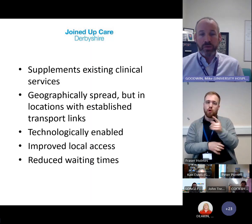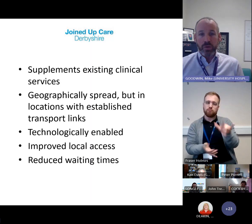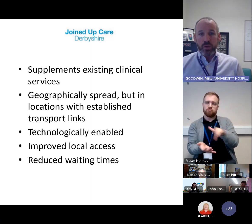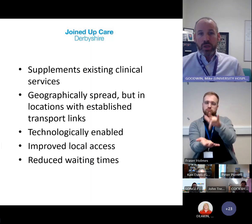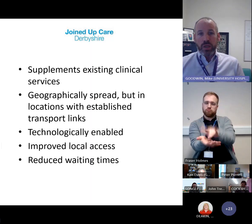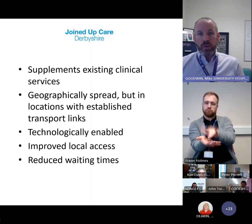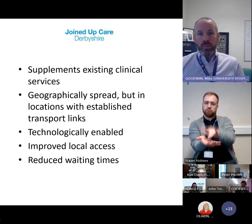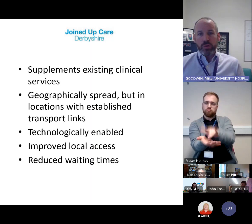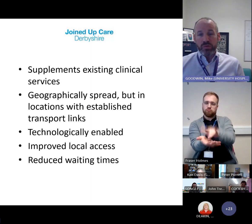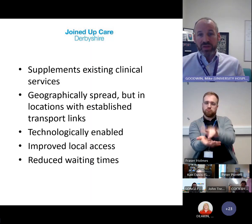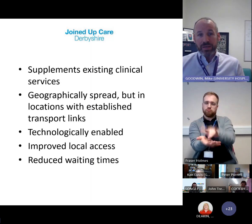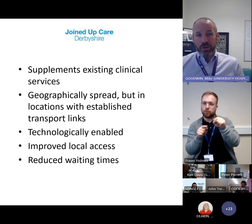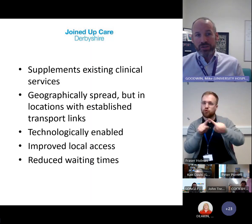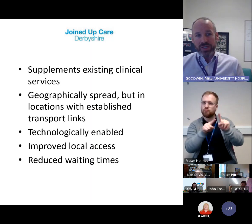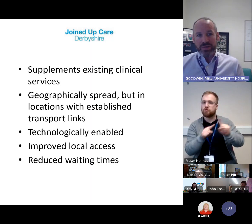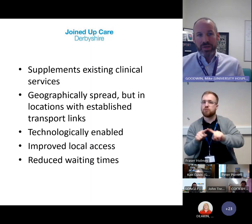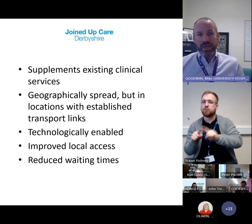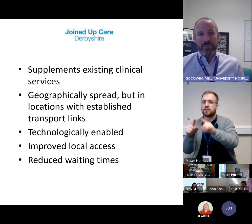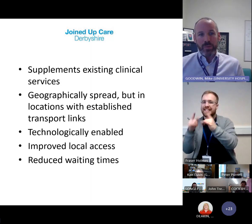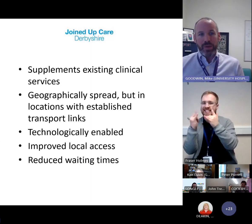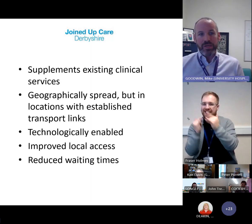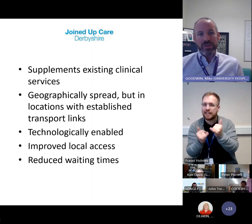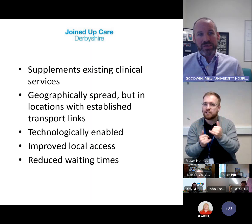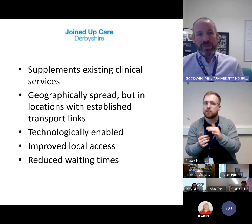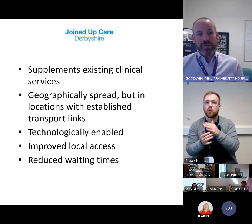trying to use technology to